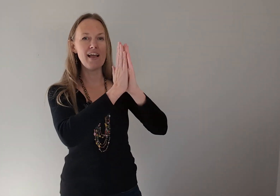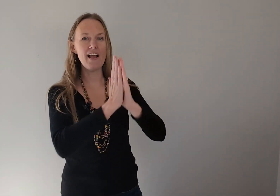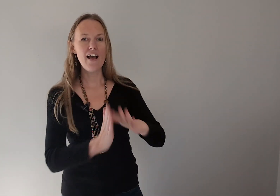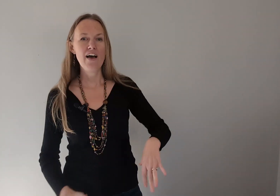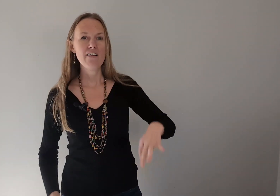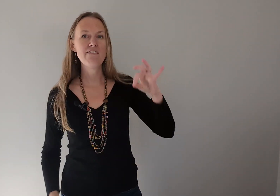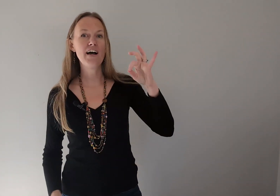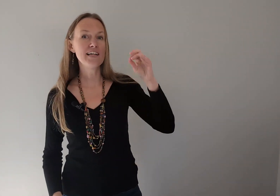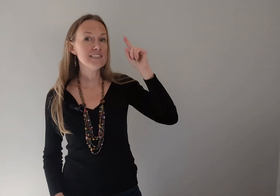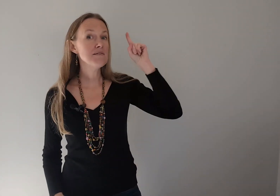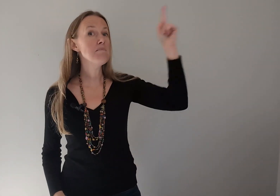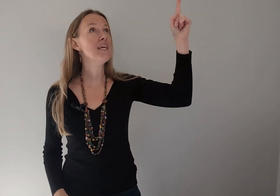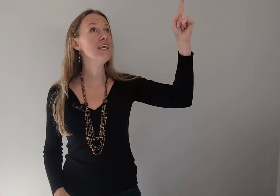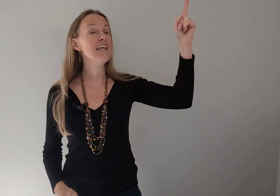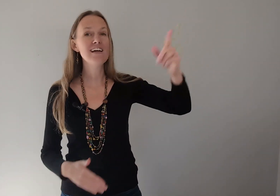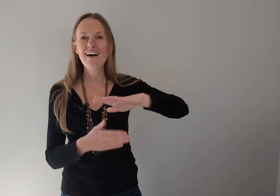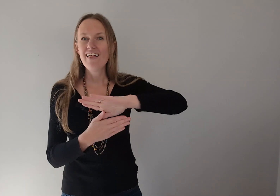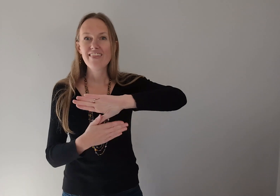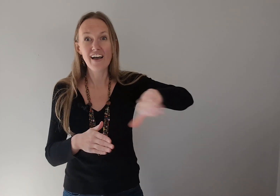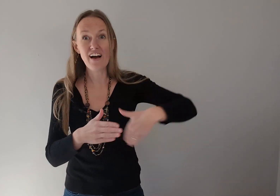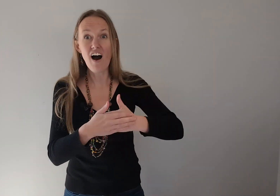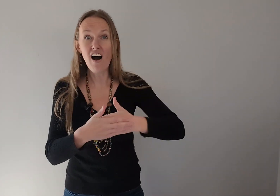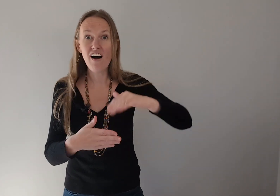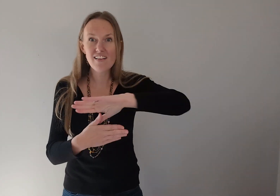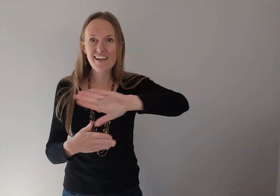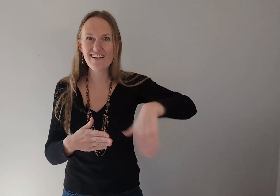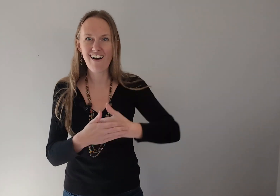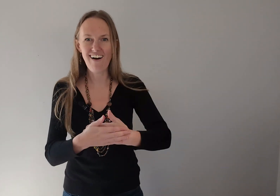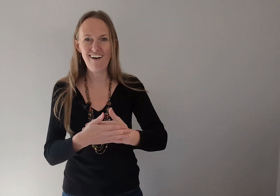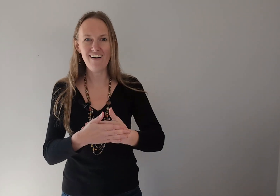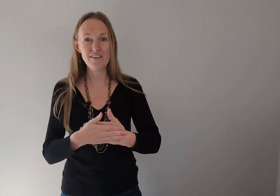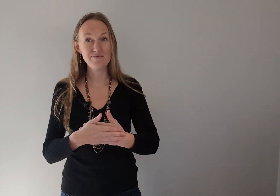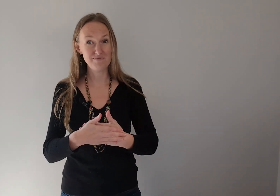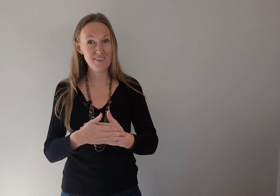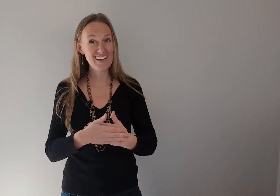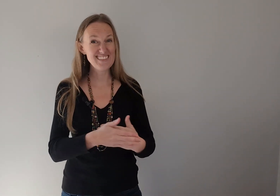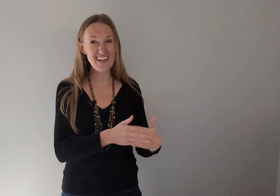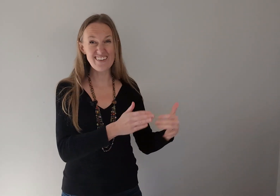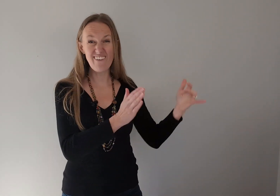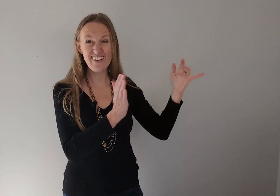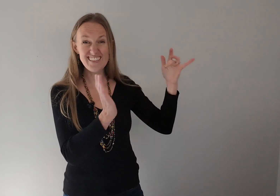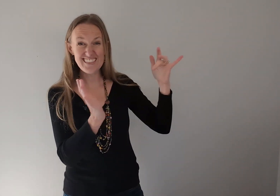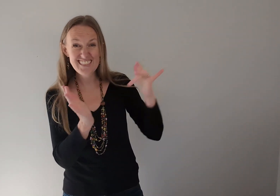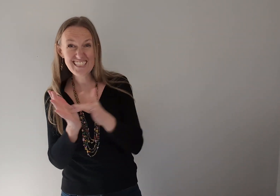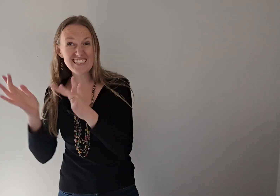pray. Find in me thine all in all. Because that chorus,